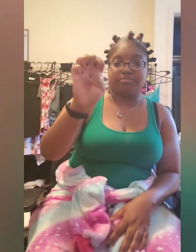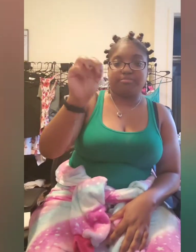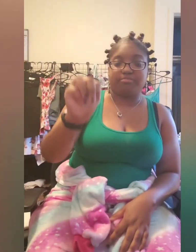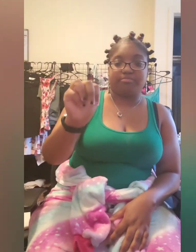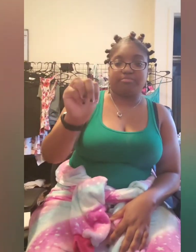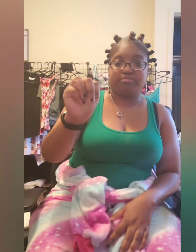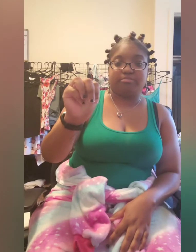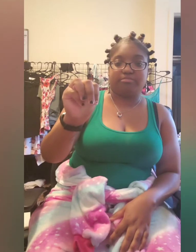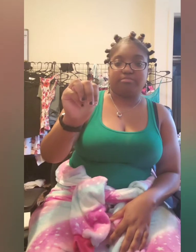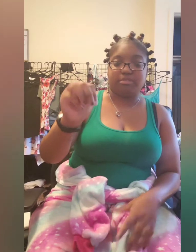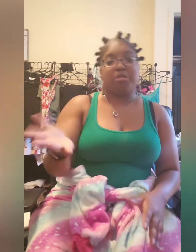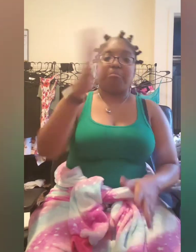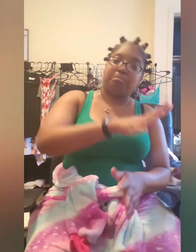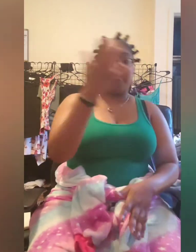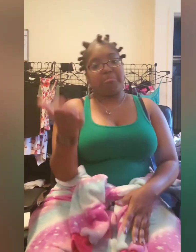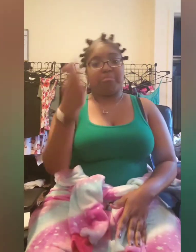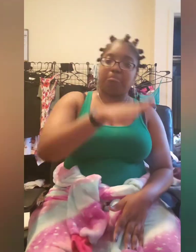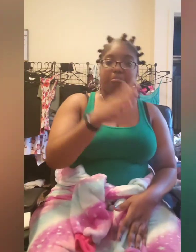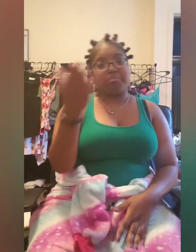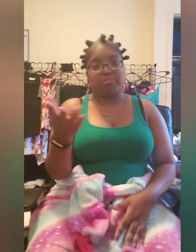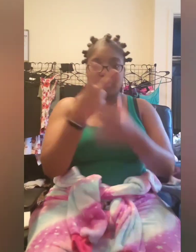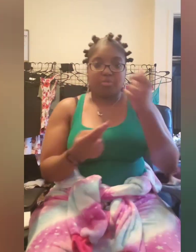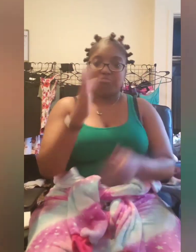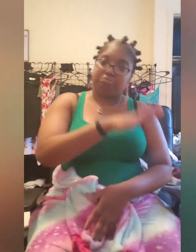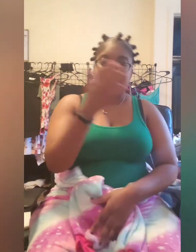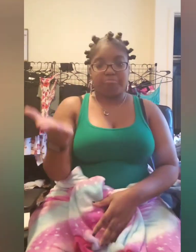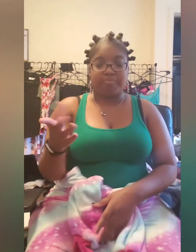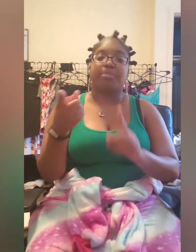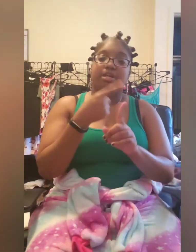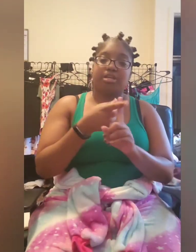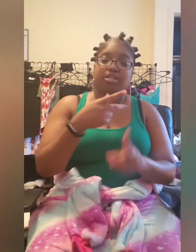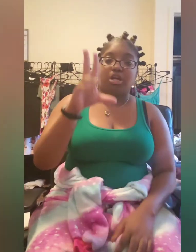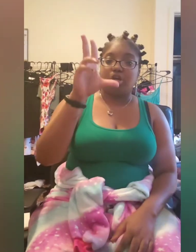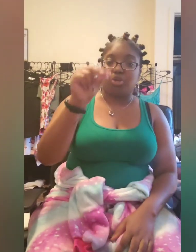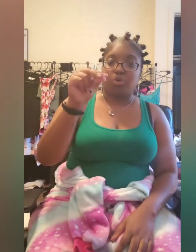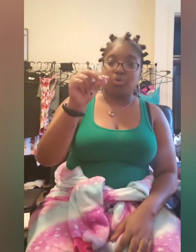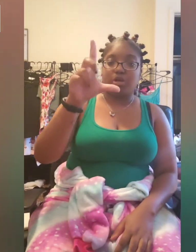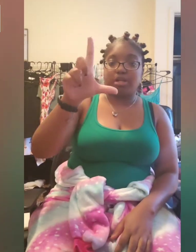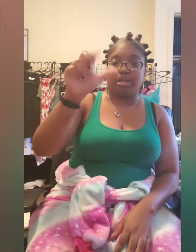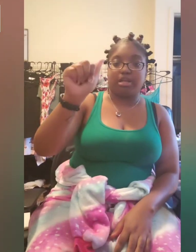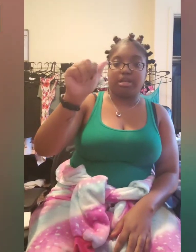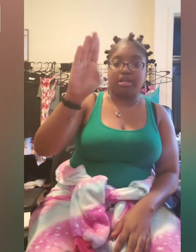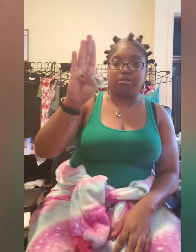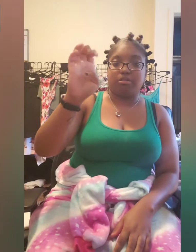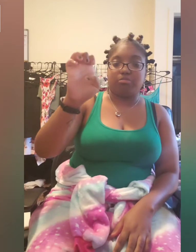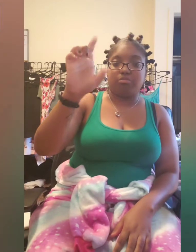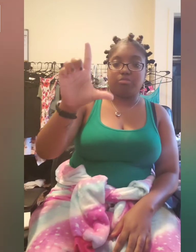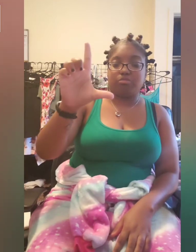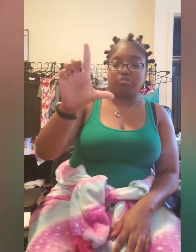stims who bounce between the two, you know, whatever they're feeling. And then there are the no labels.